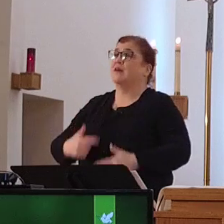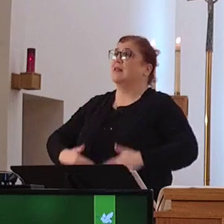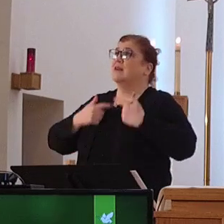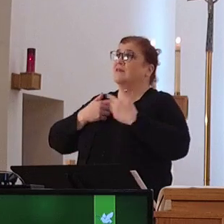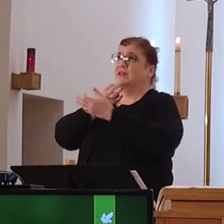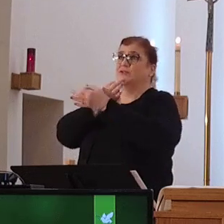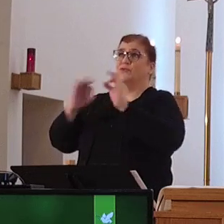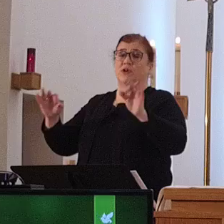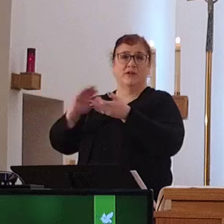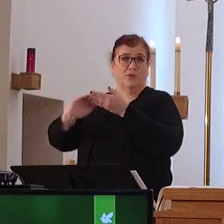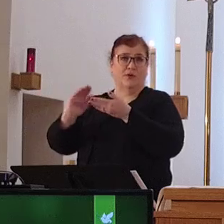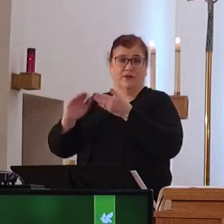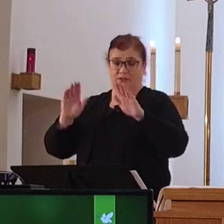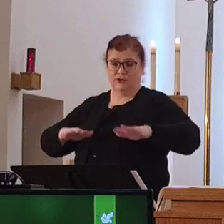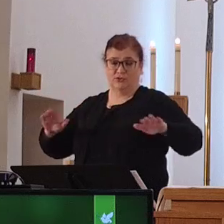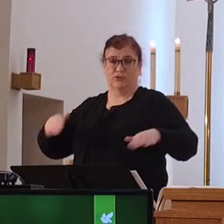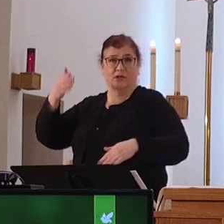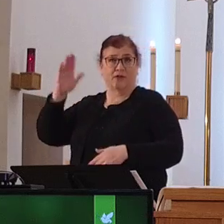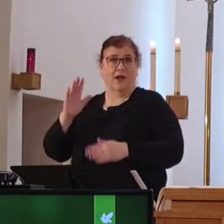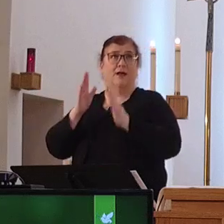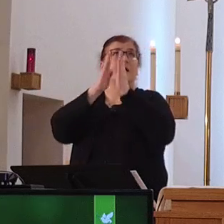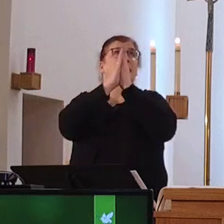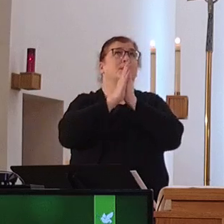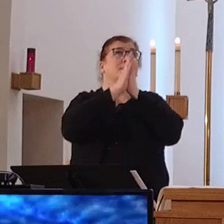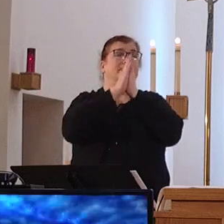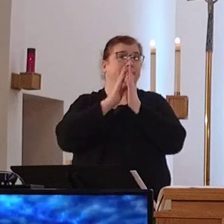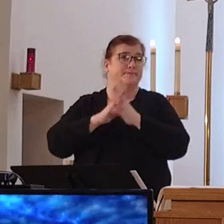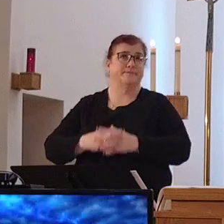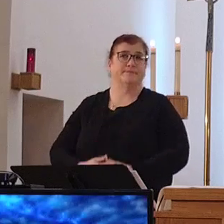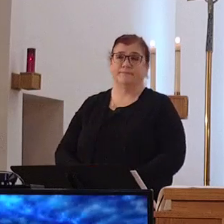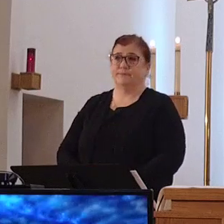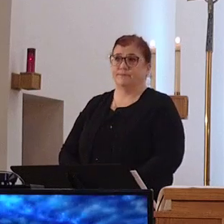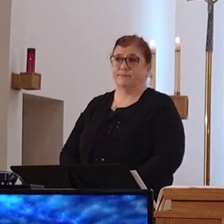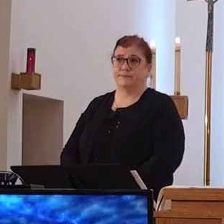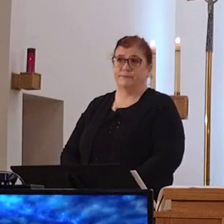forgiven children of God. Amen.